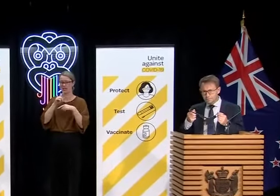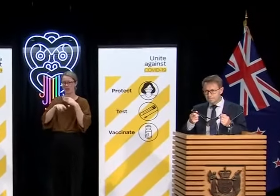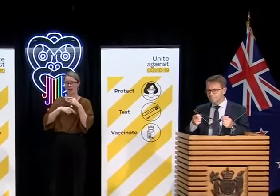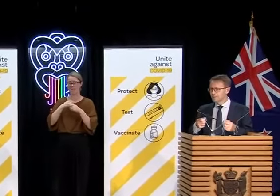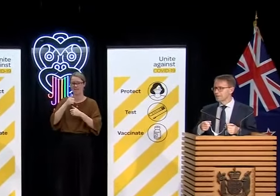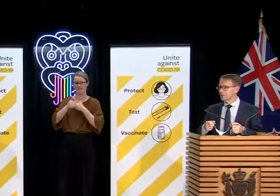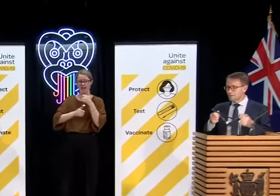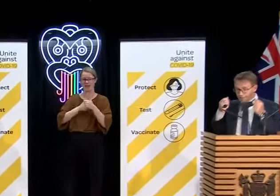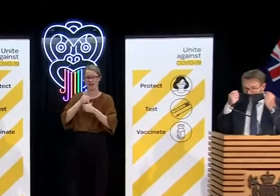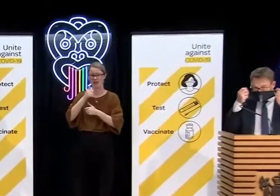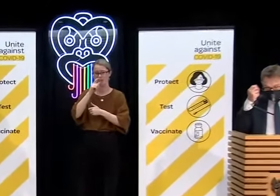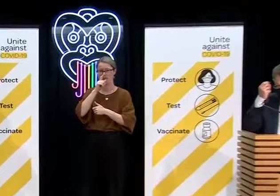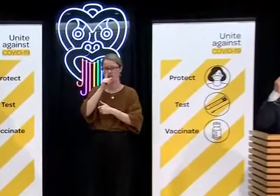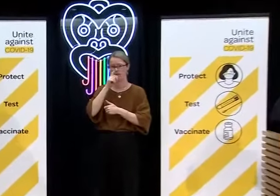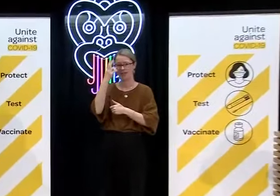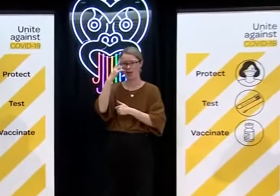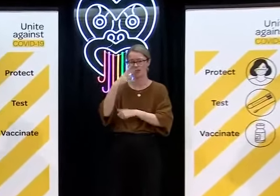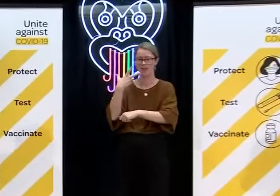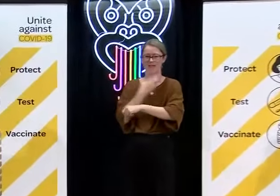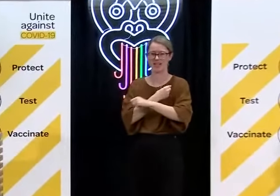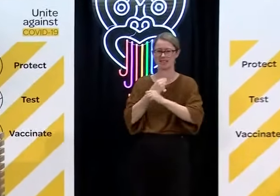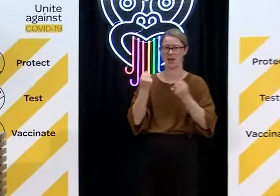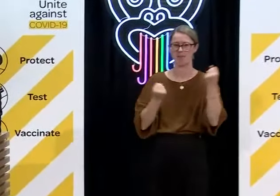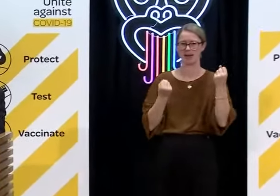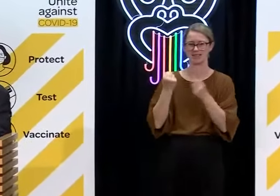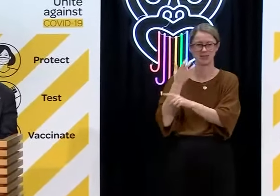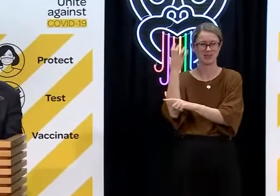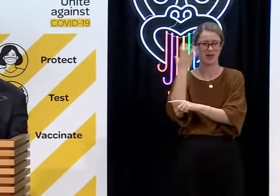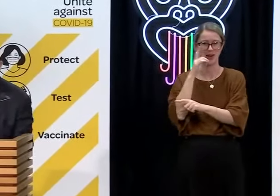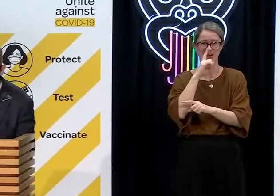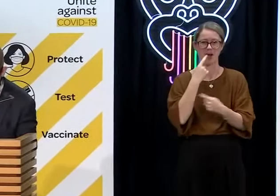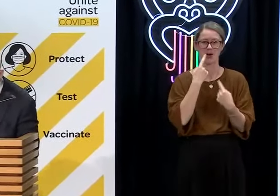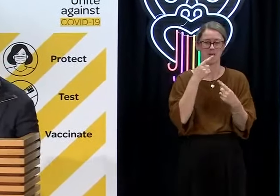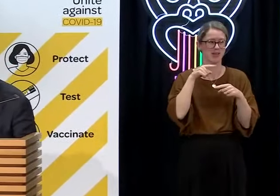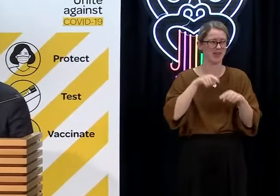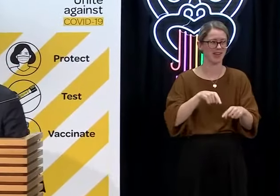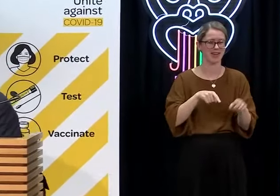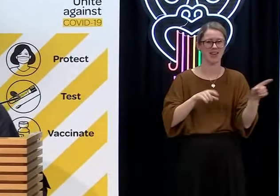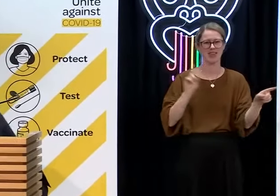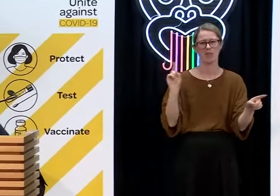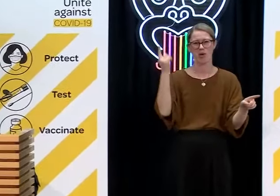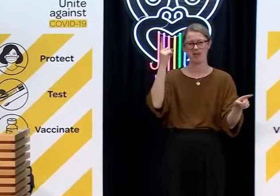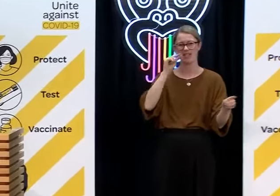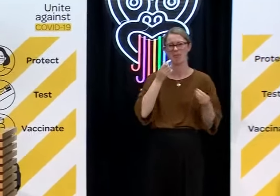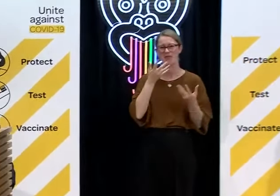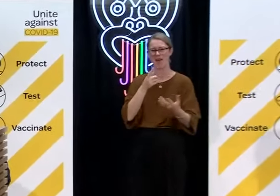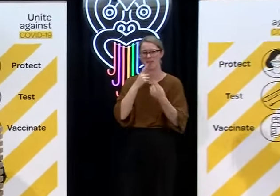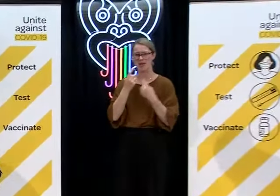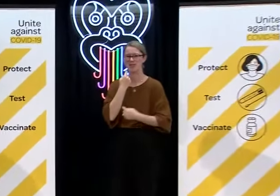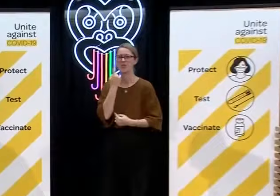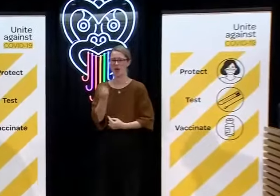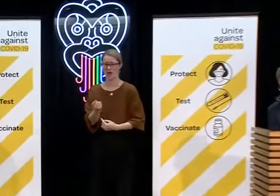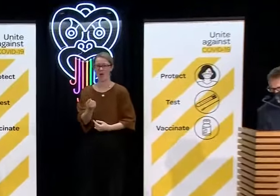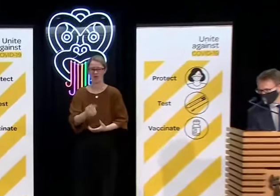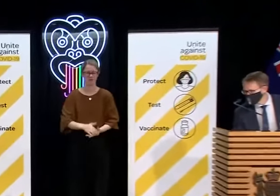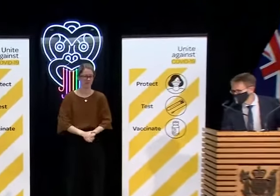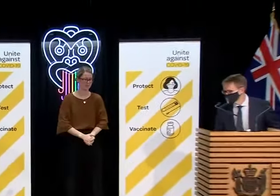front runners for the vaccine bus? Sorry, I don't have anything on that. Prime Minister might update tomorrow on that.